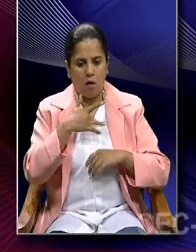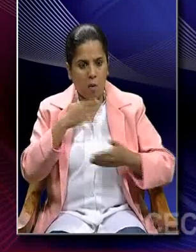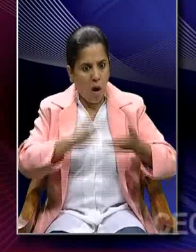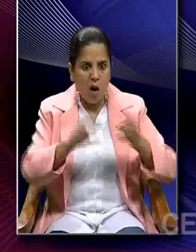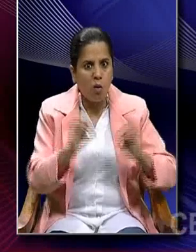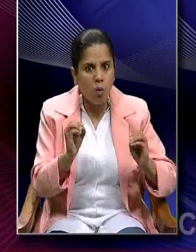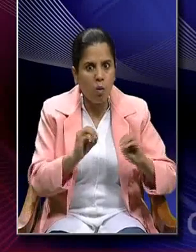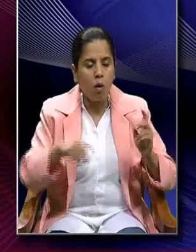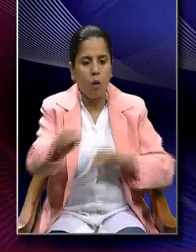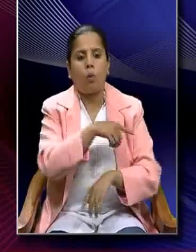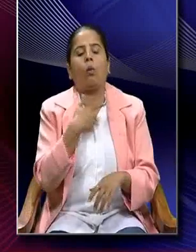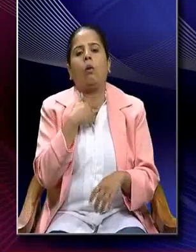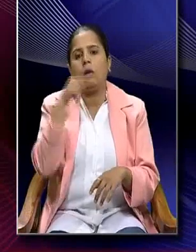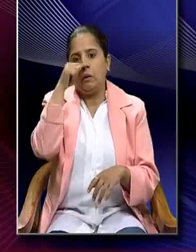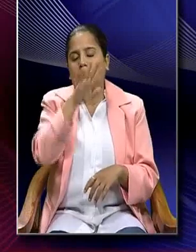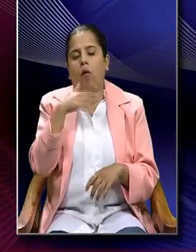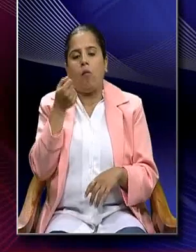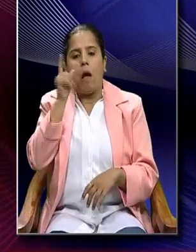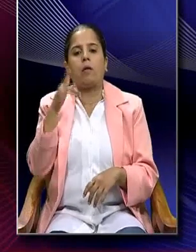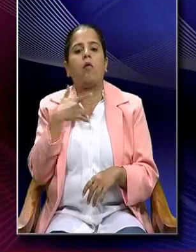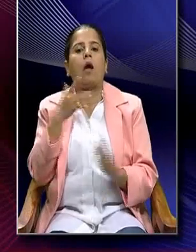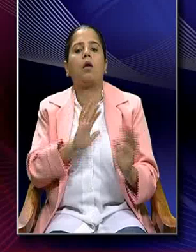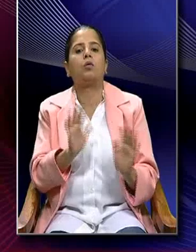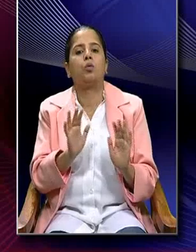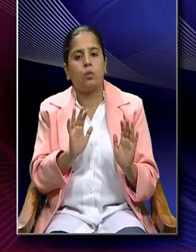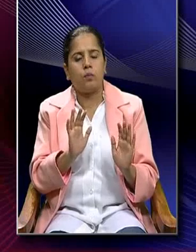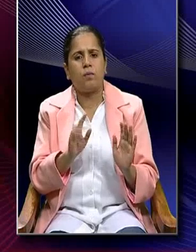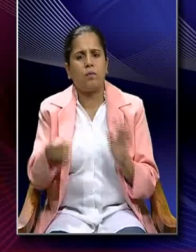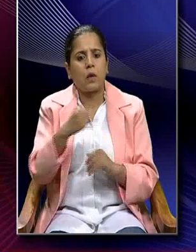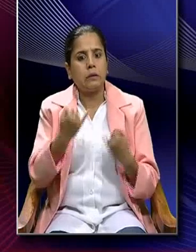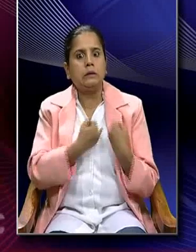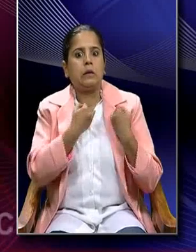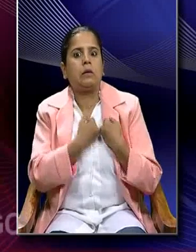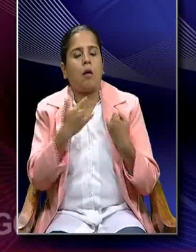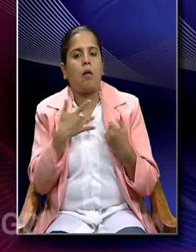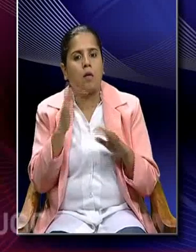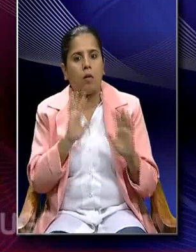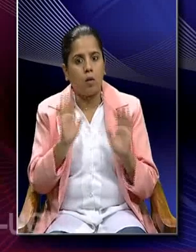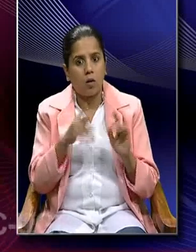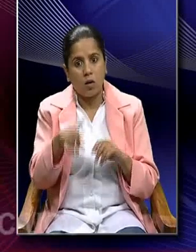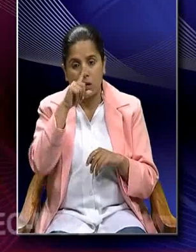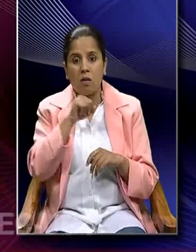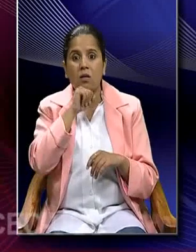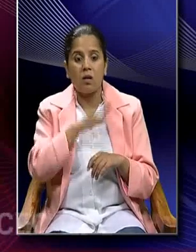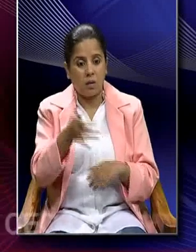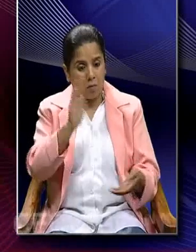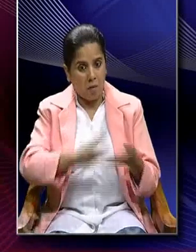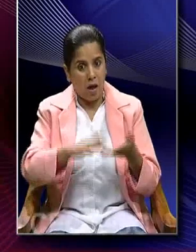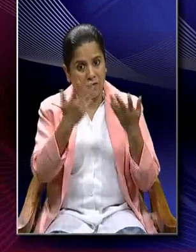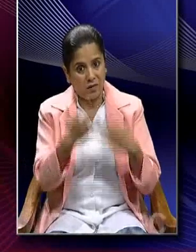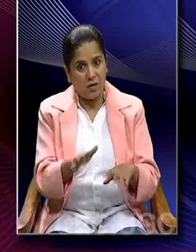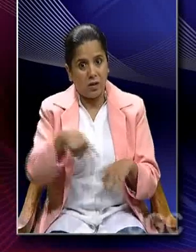would bring ill omen to the father. It was in a certain sense a sin. And to get the young girls married